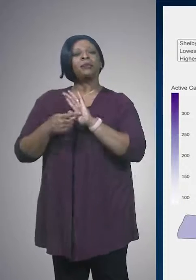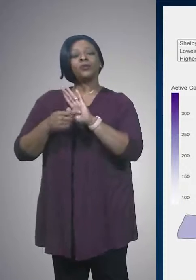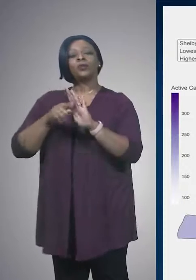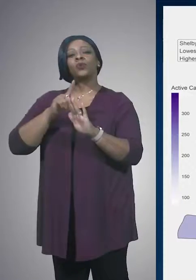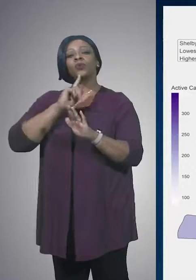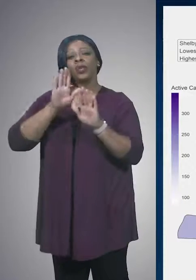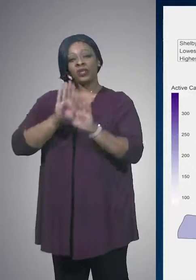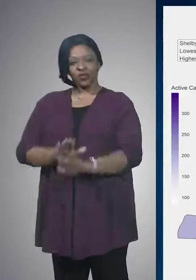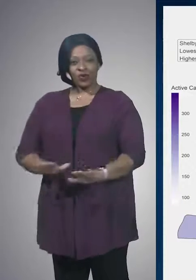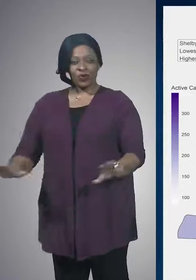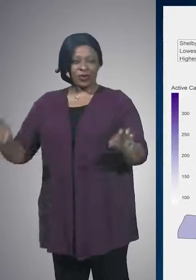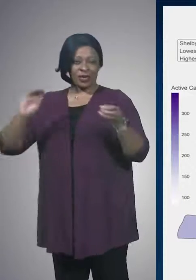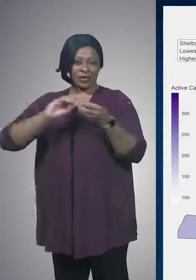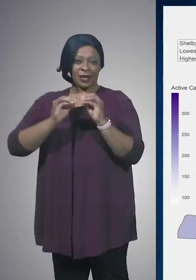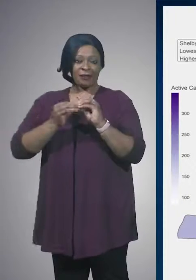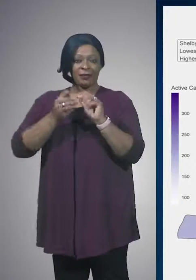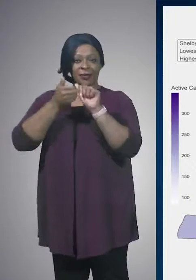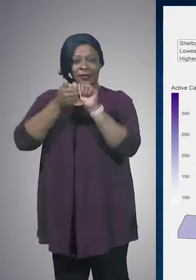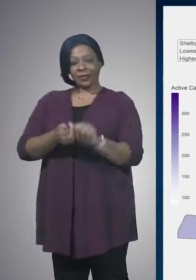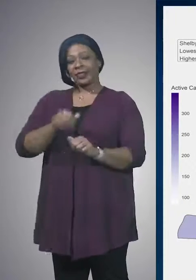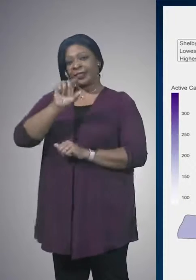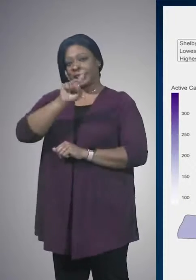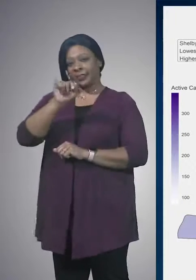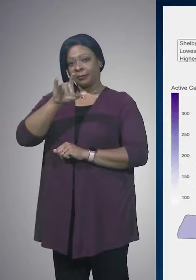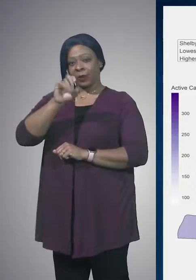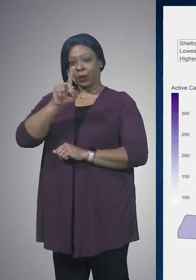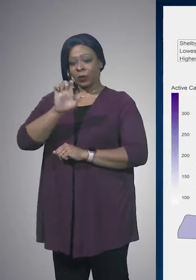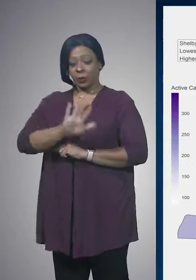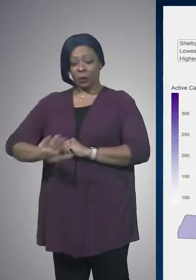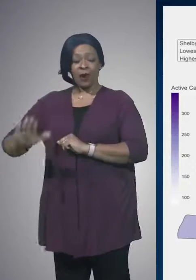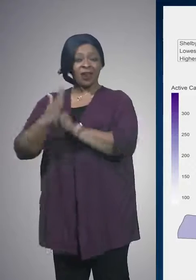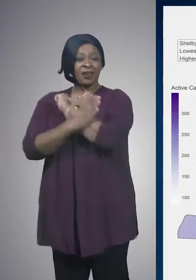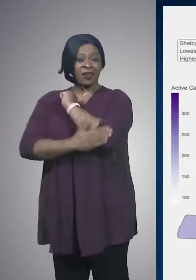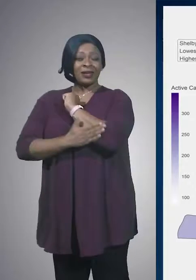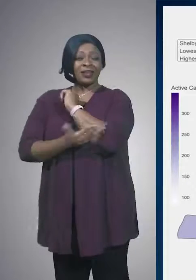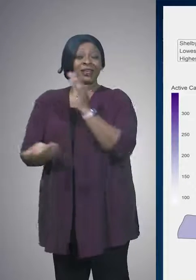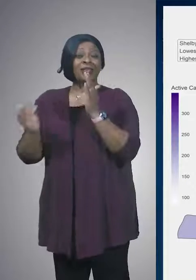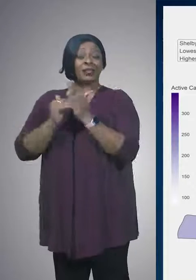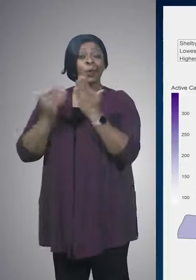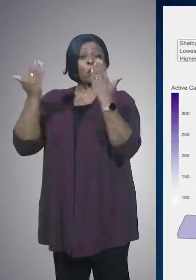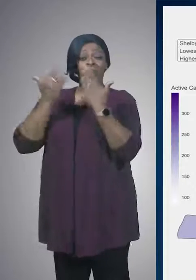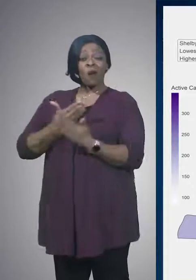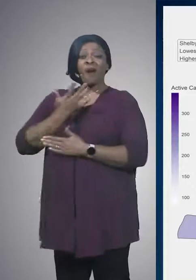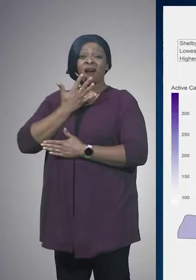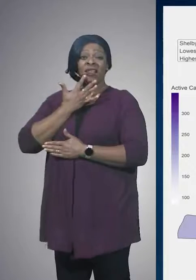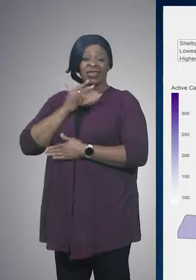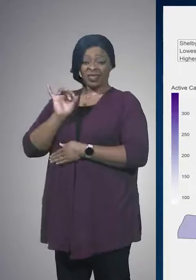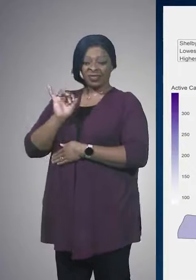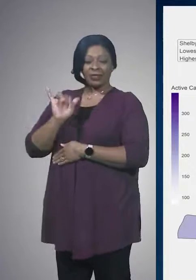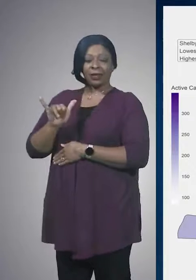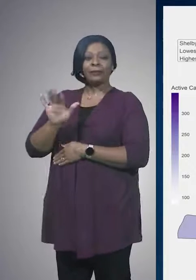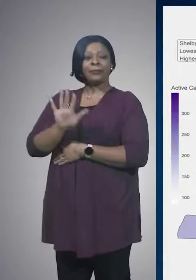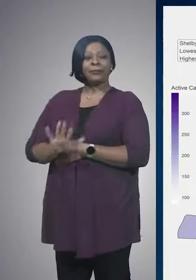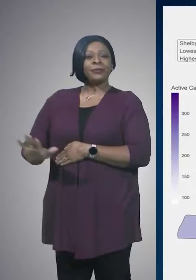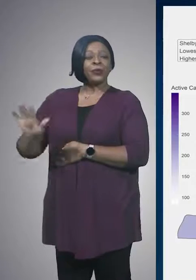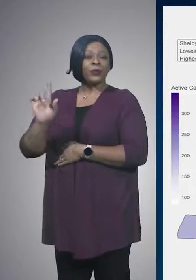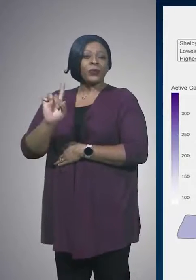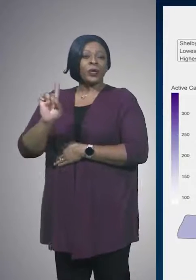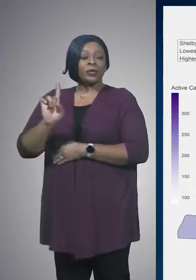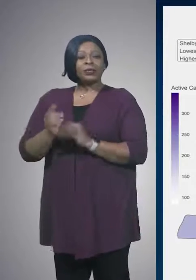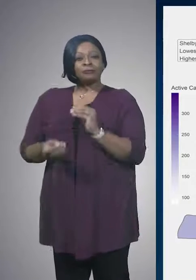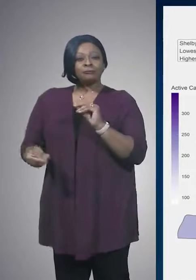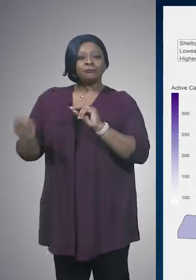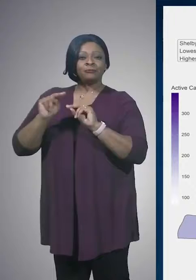active pediatric cases by zip code in the county. Once again, the darker areas show areas where there